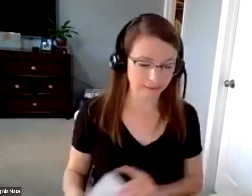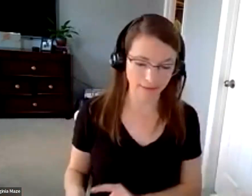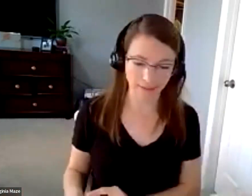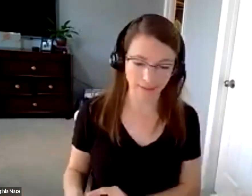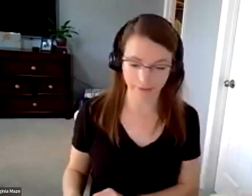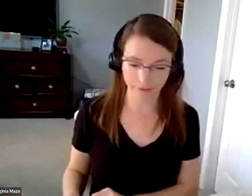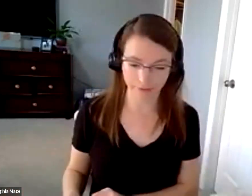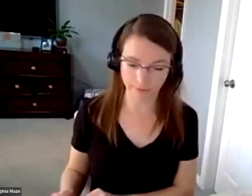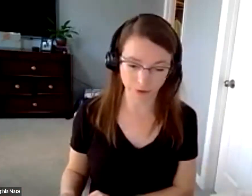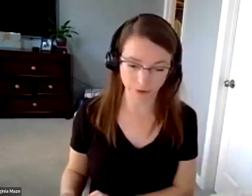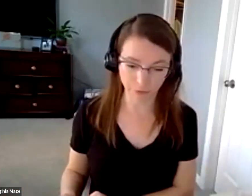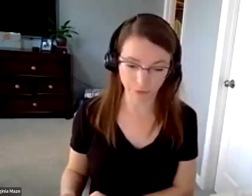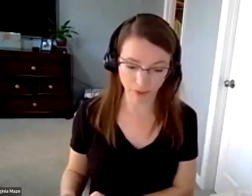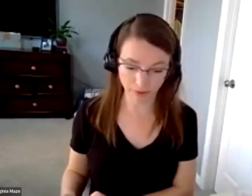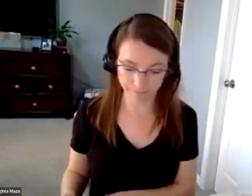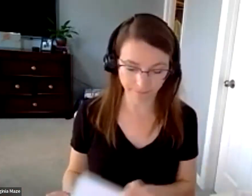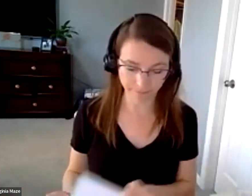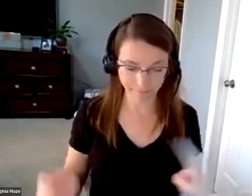Then I guess we'll just move on.